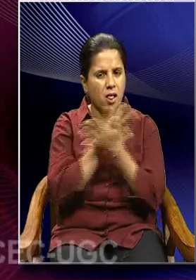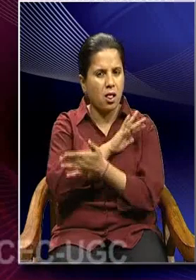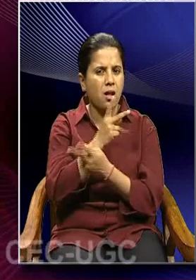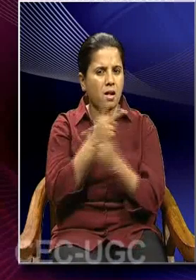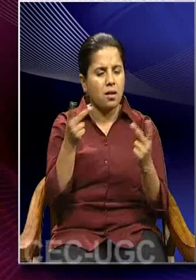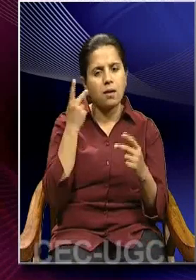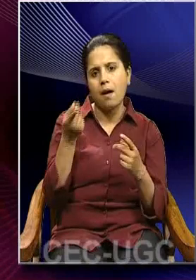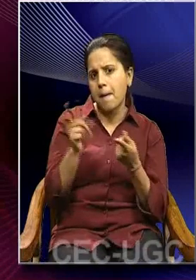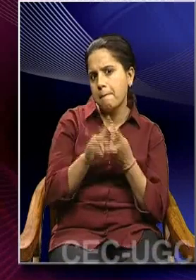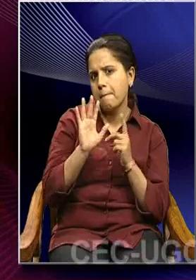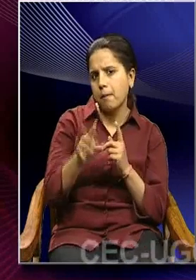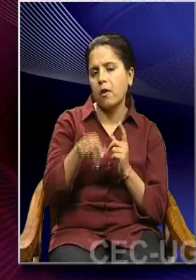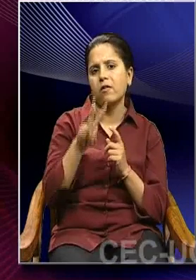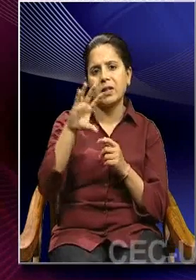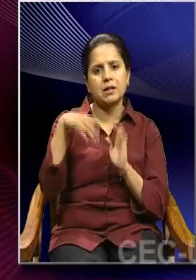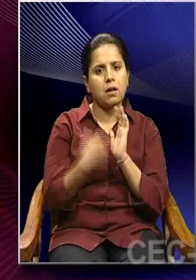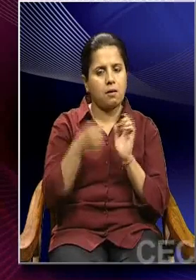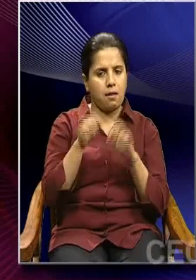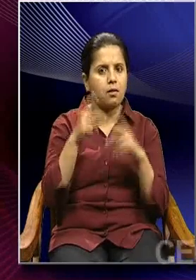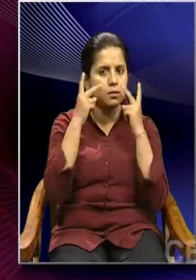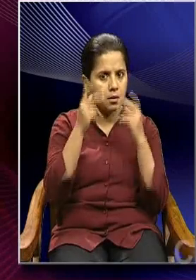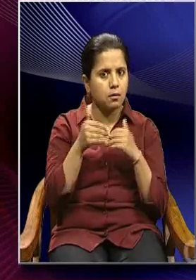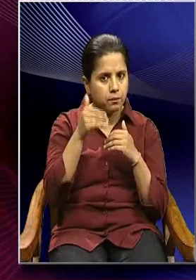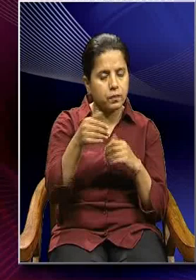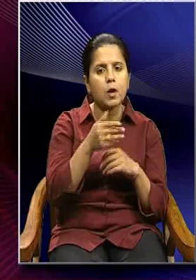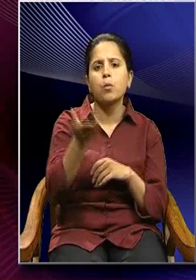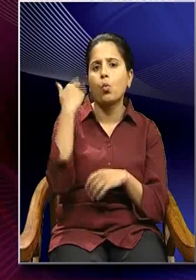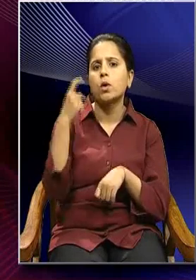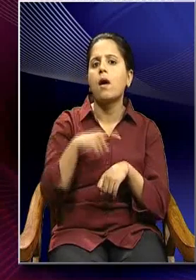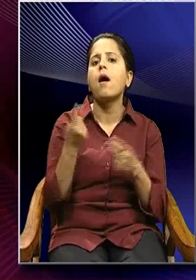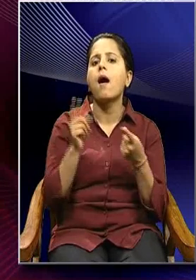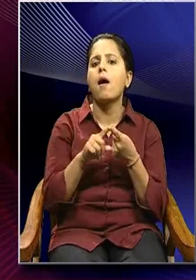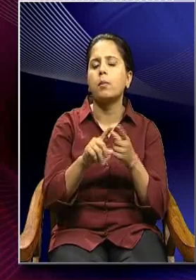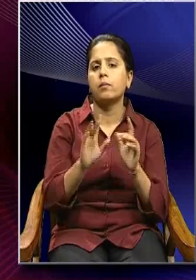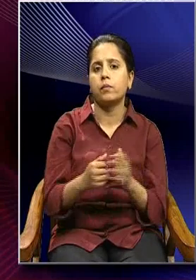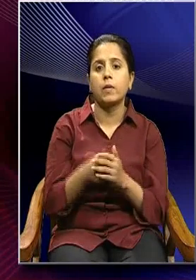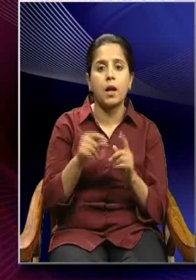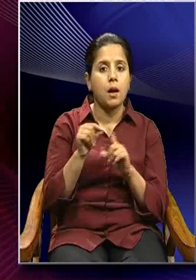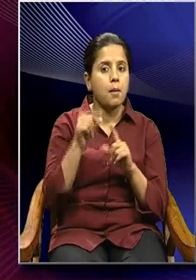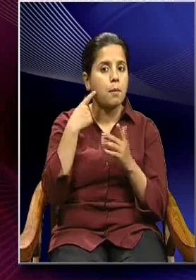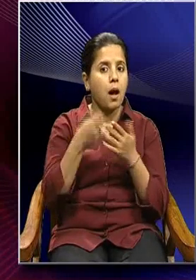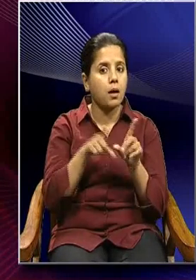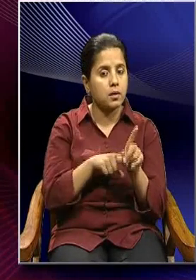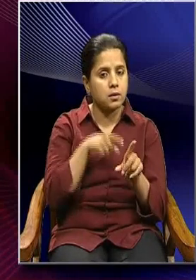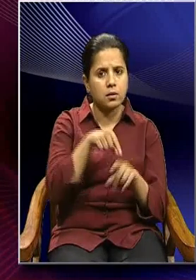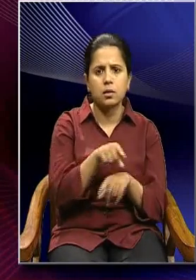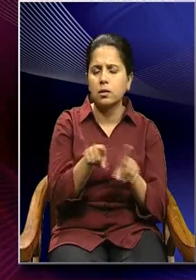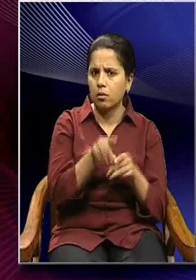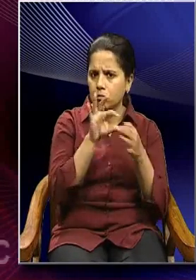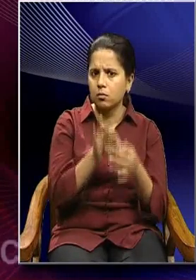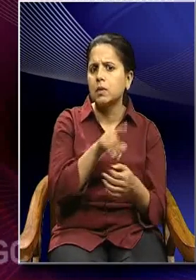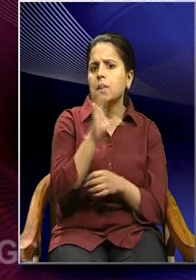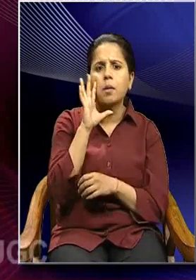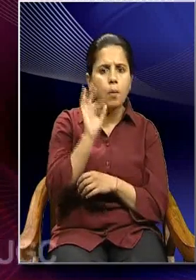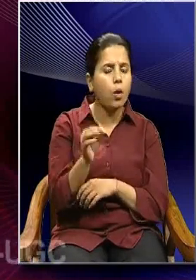the VCR could also be seen in at that point of time. So piracy as a concern has also been an